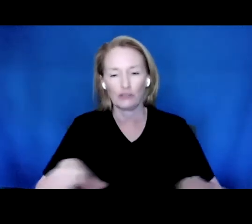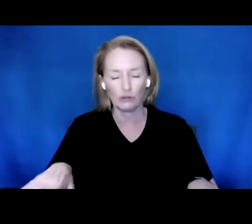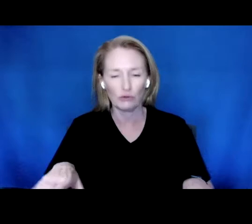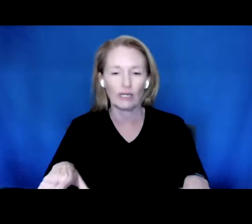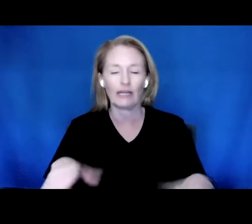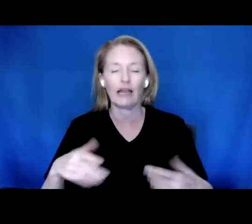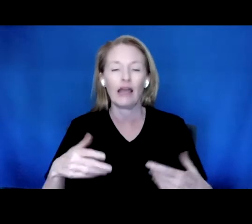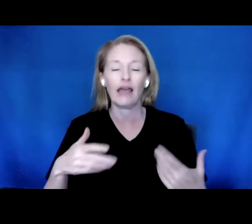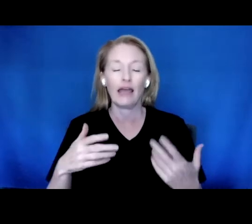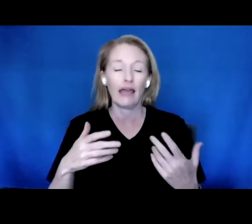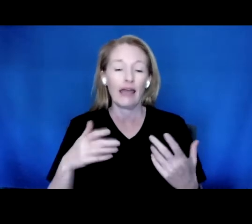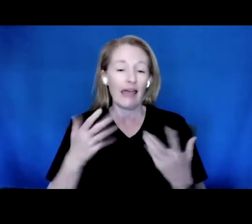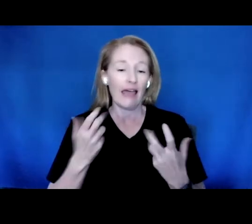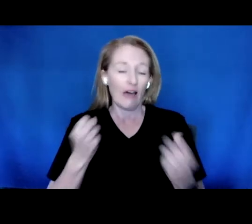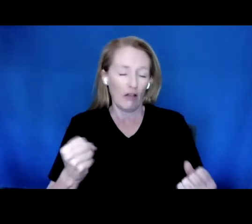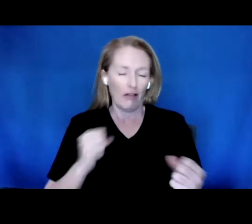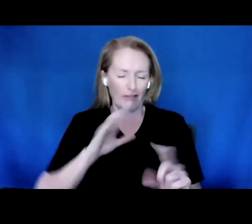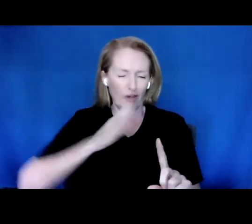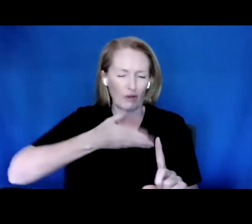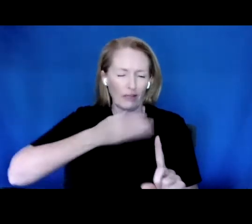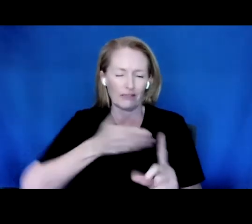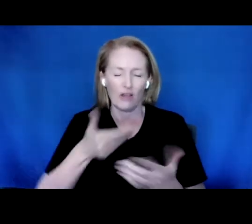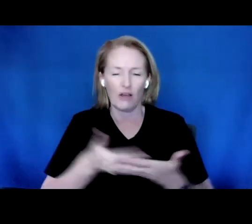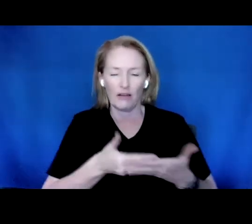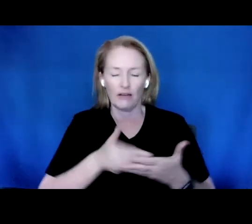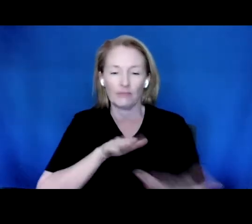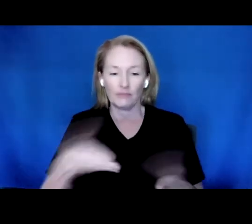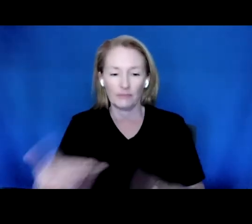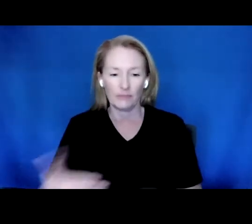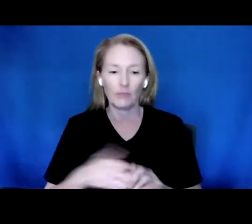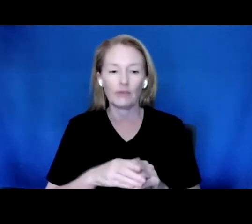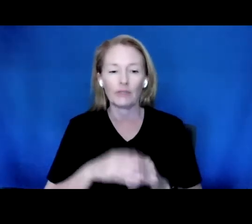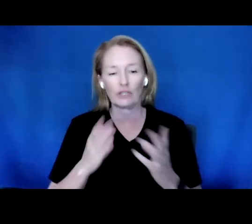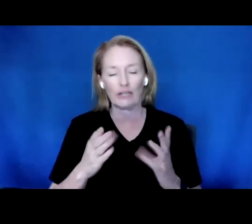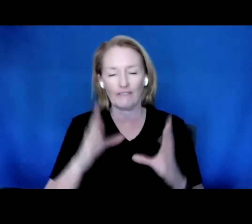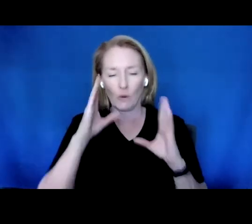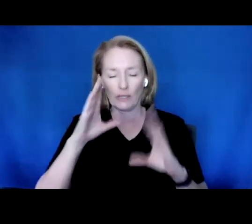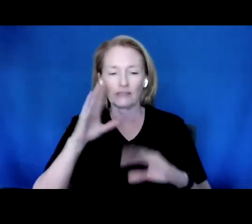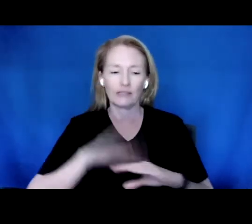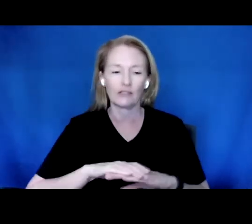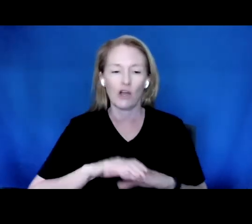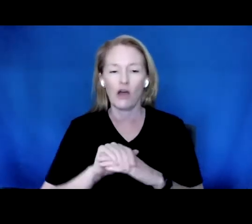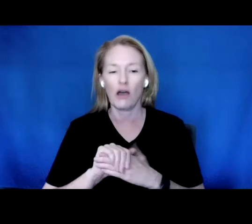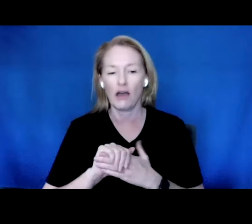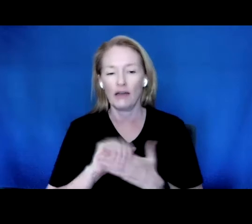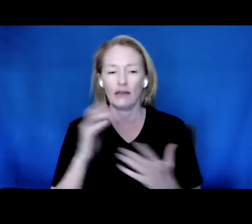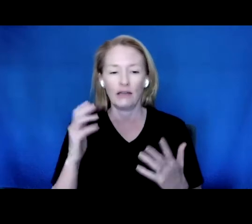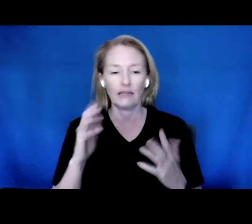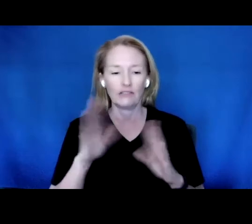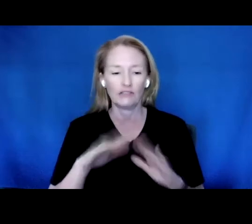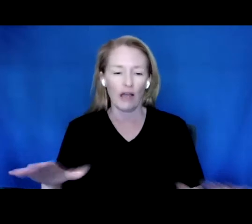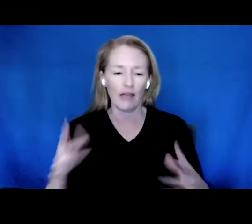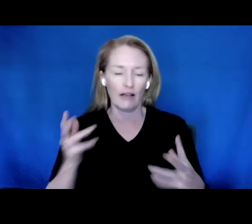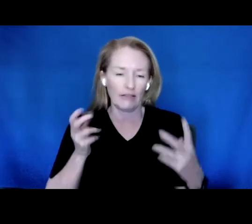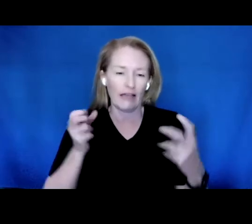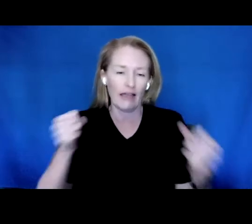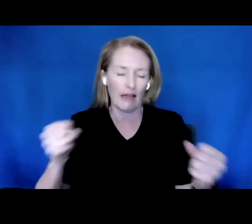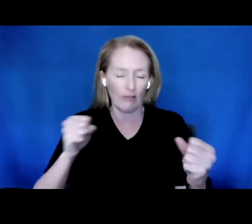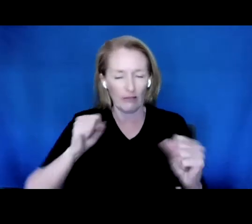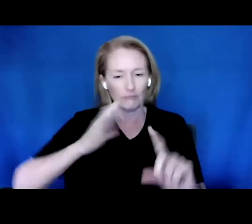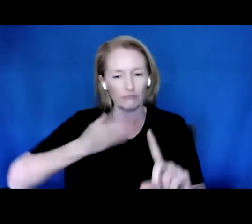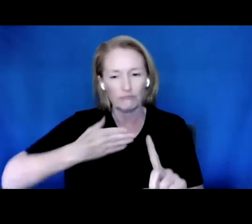where she was the epidemiologist on the Arizona Child Fatality Review team. Welcome, Stephanie.